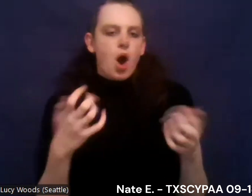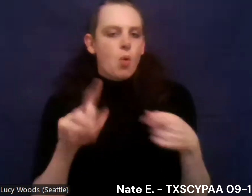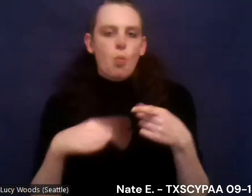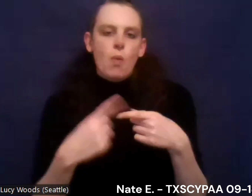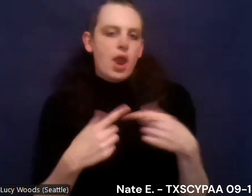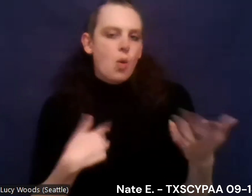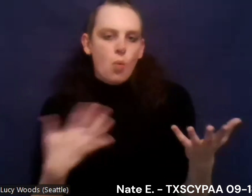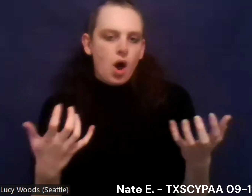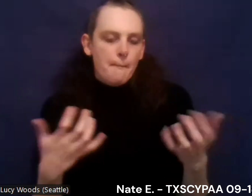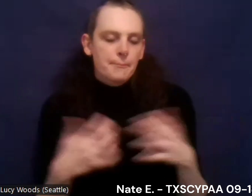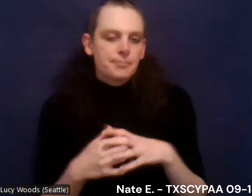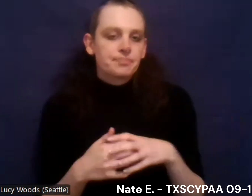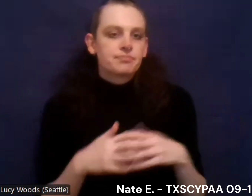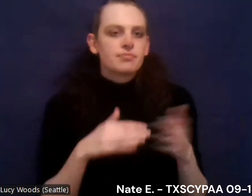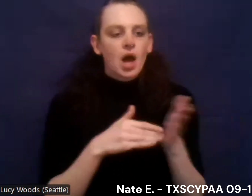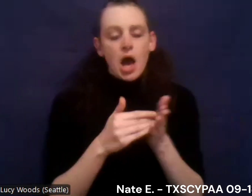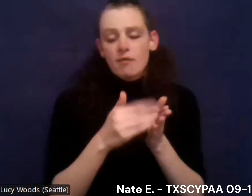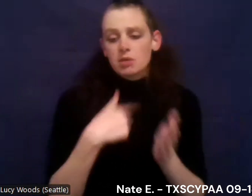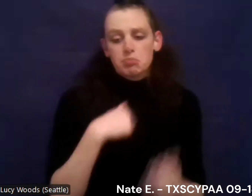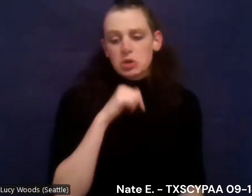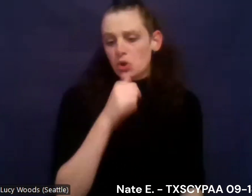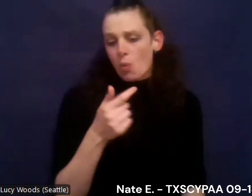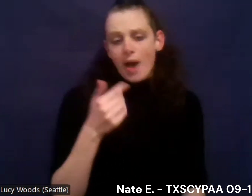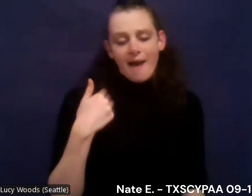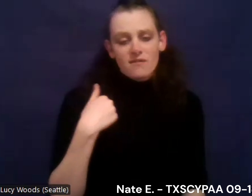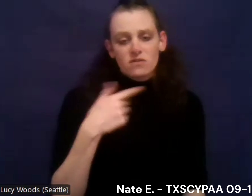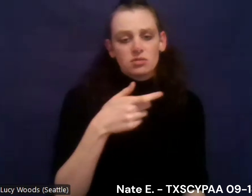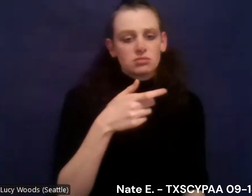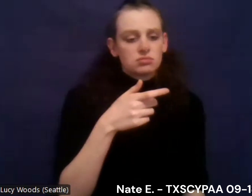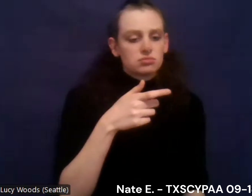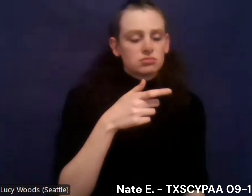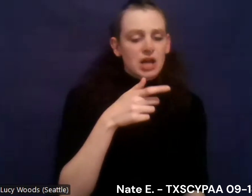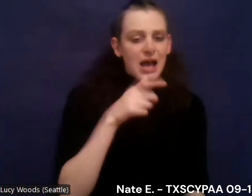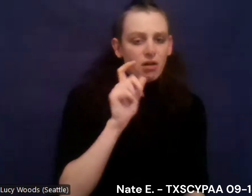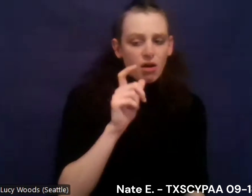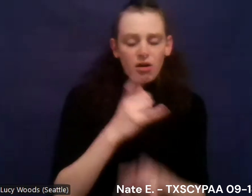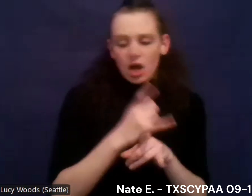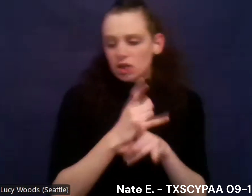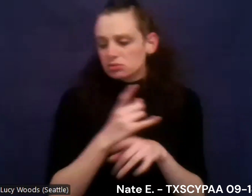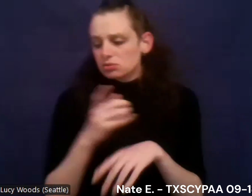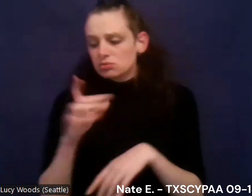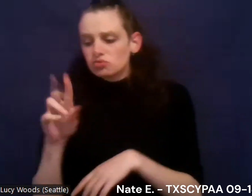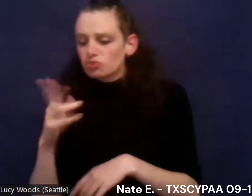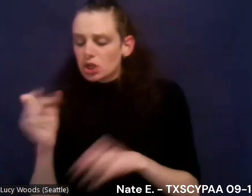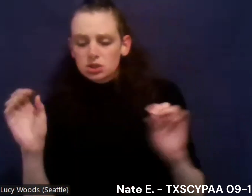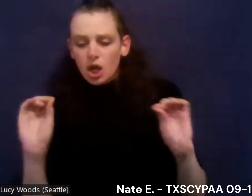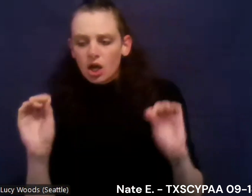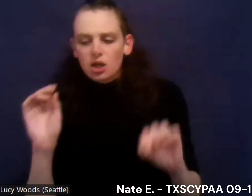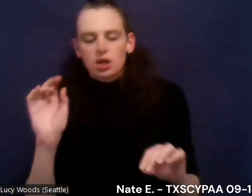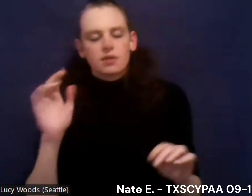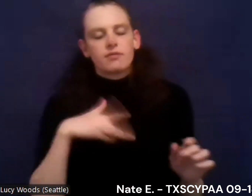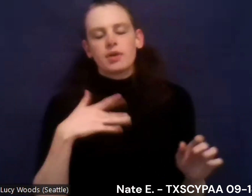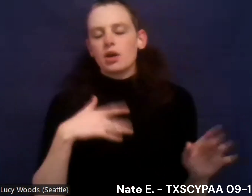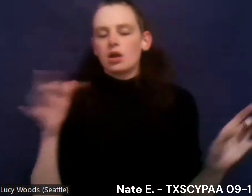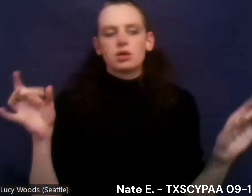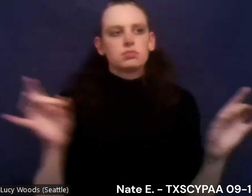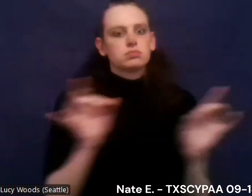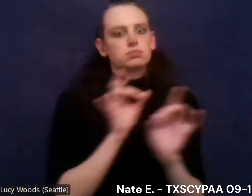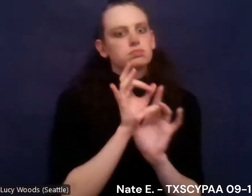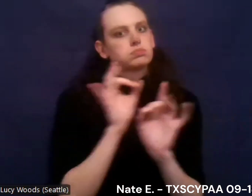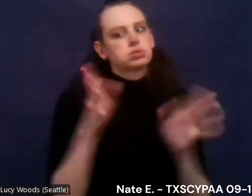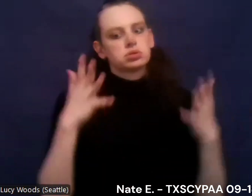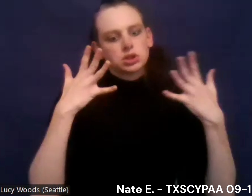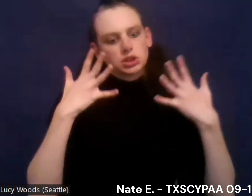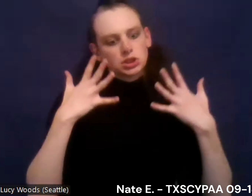days when I didn't have drugs or alcohol, and those days were genuinely miserable, right? Like I had no way to deal with